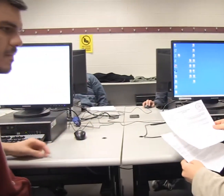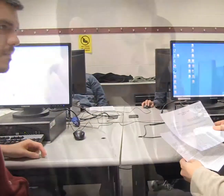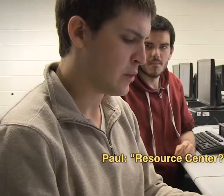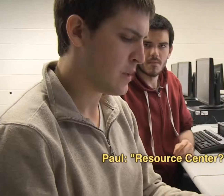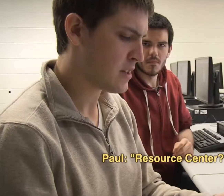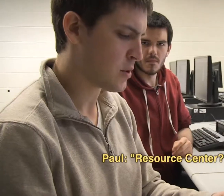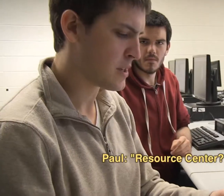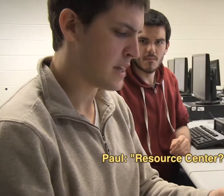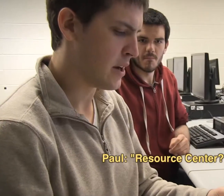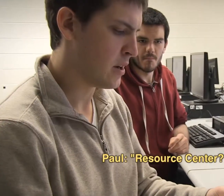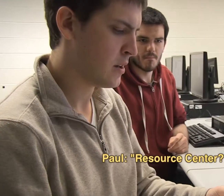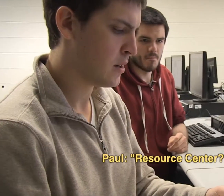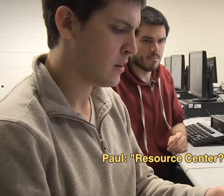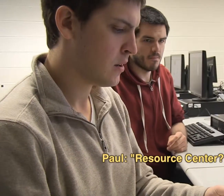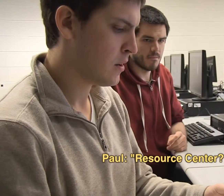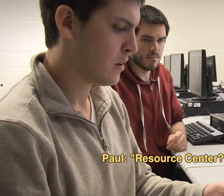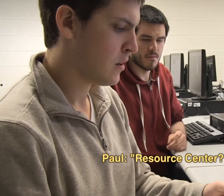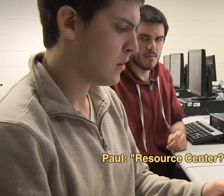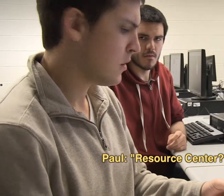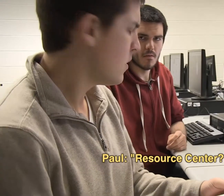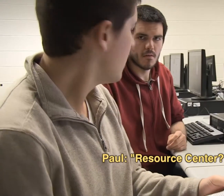Your resource center?